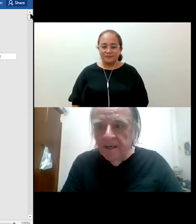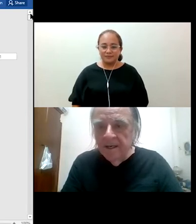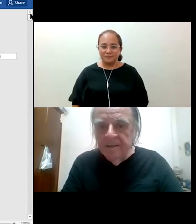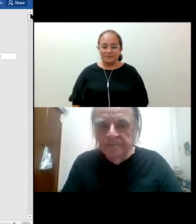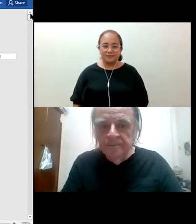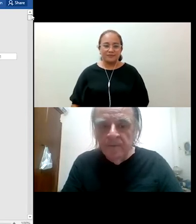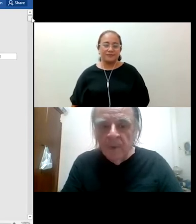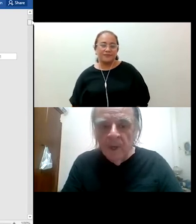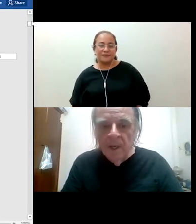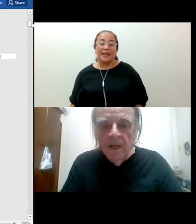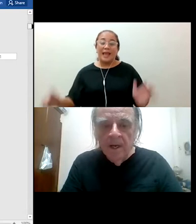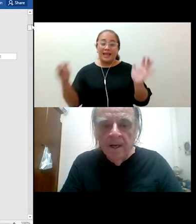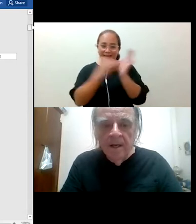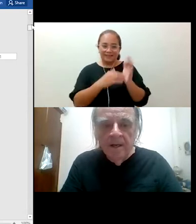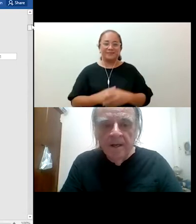again,